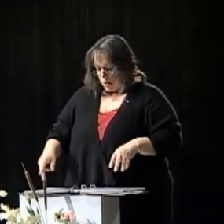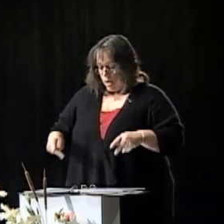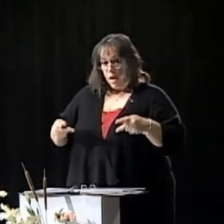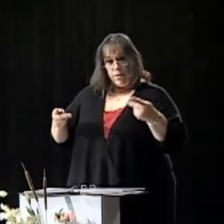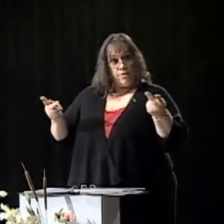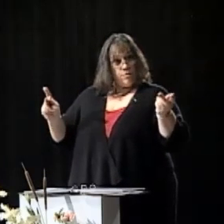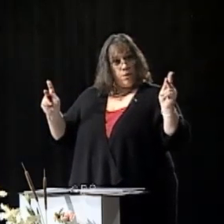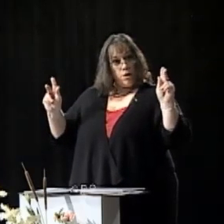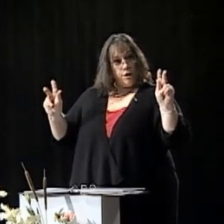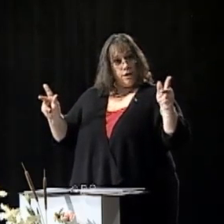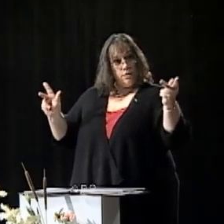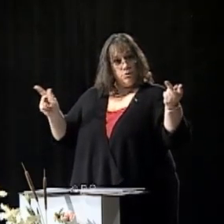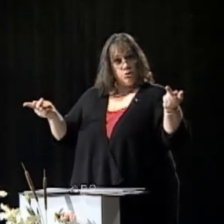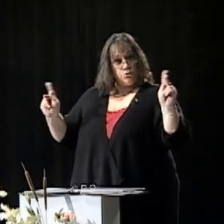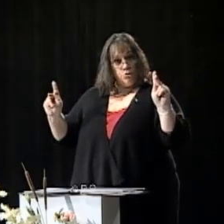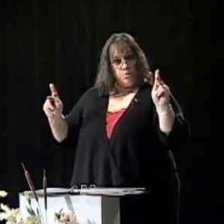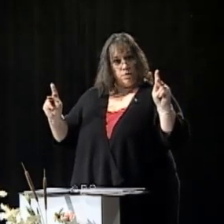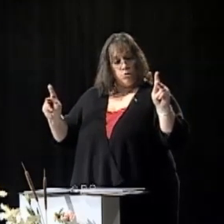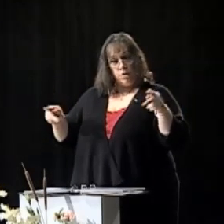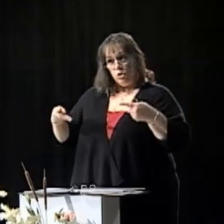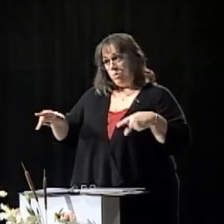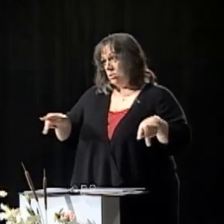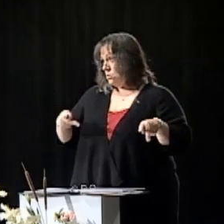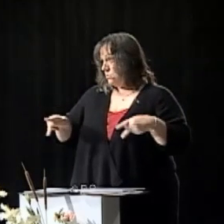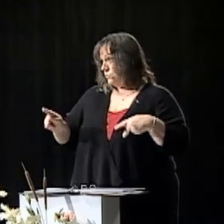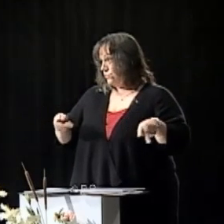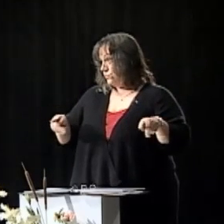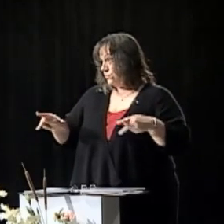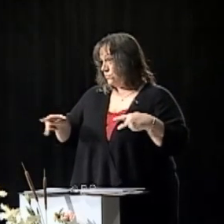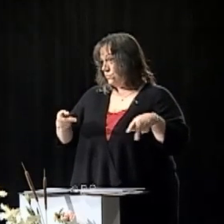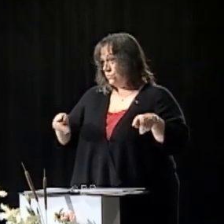And then for party is your 2 P's. You make 2 P's.